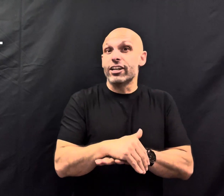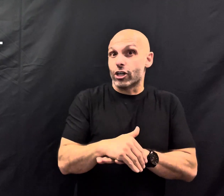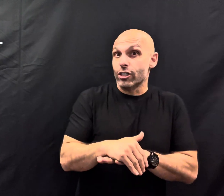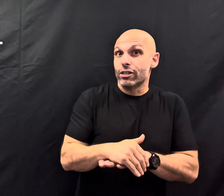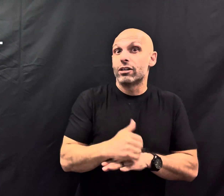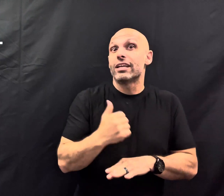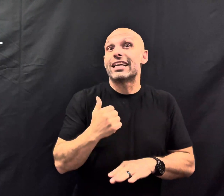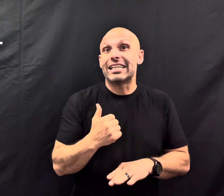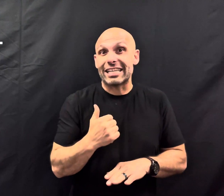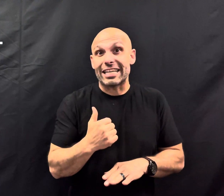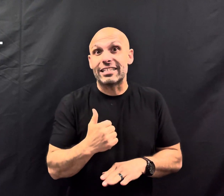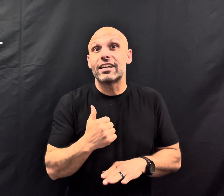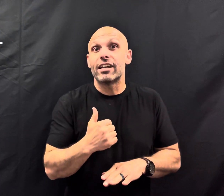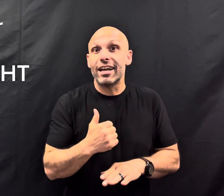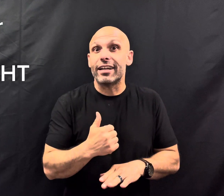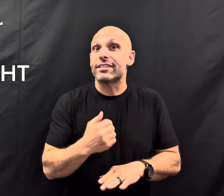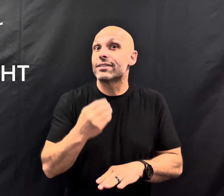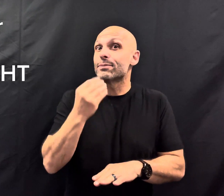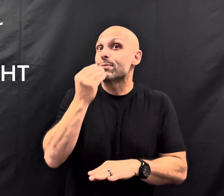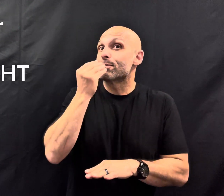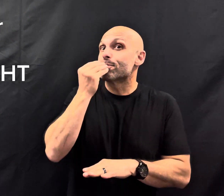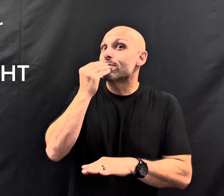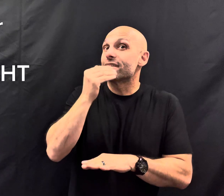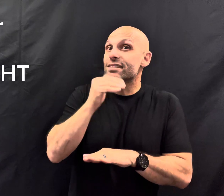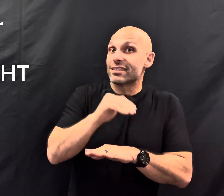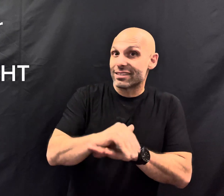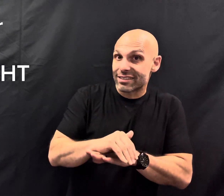dinner is eat night.